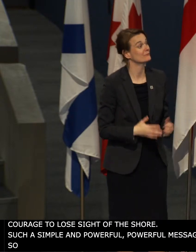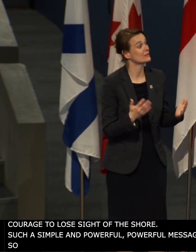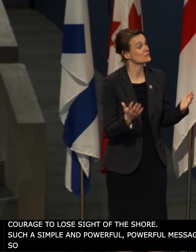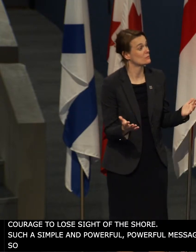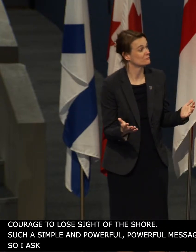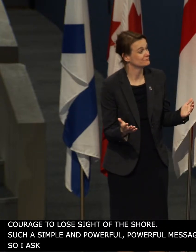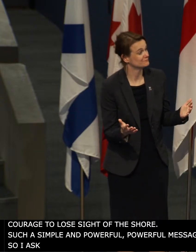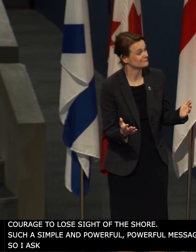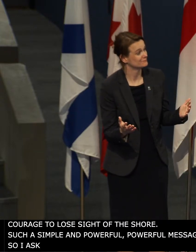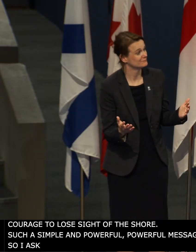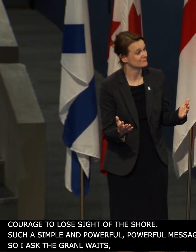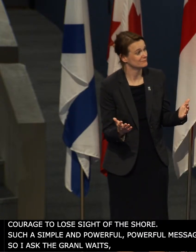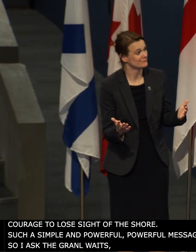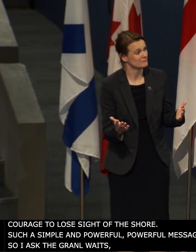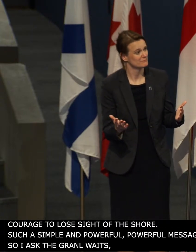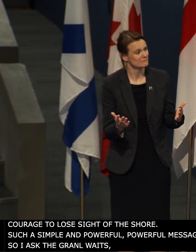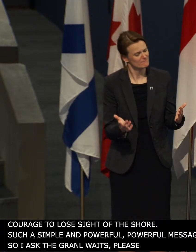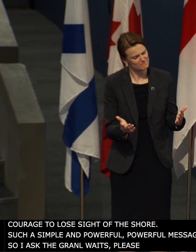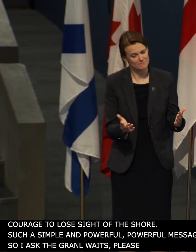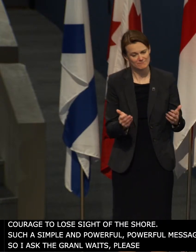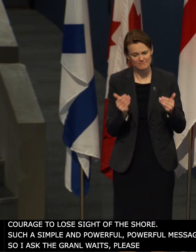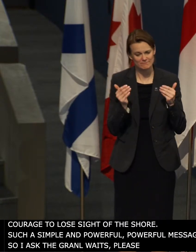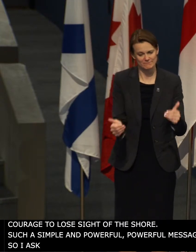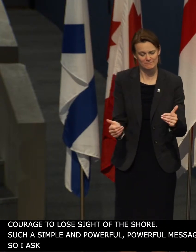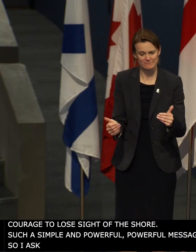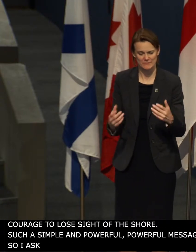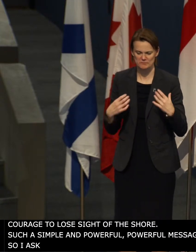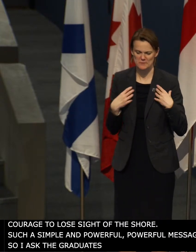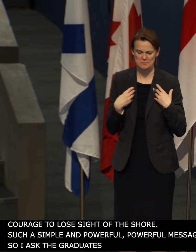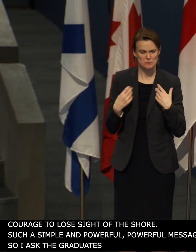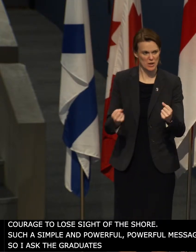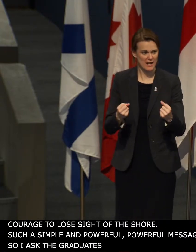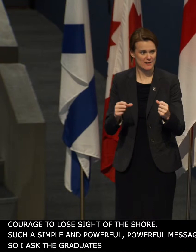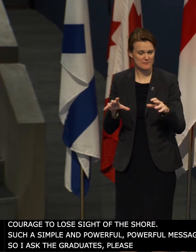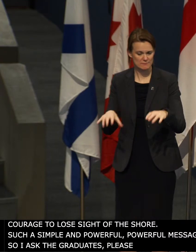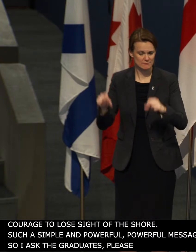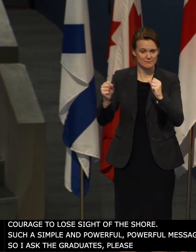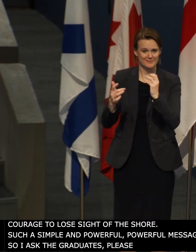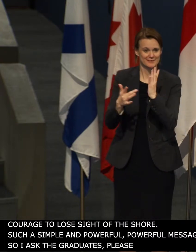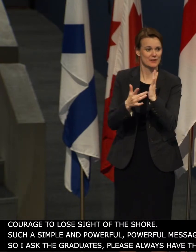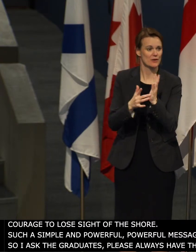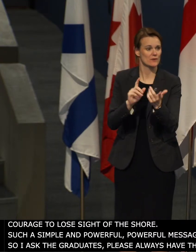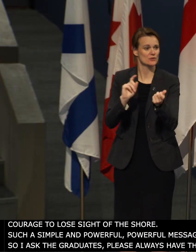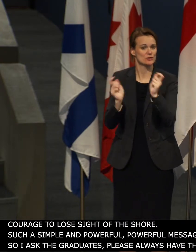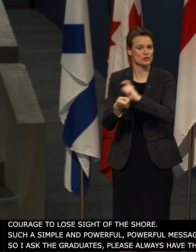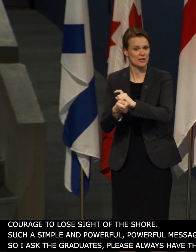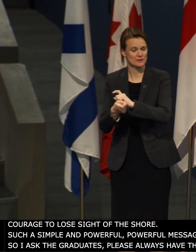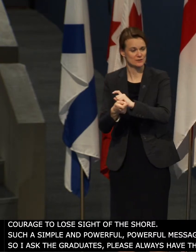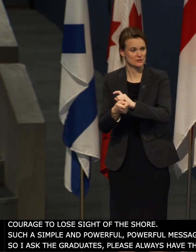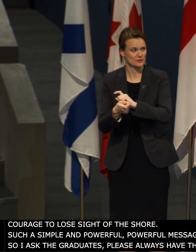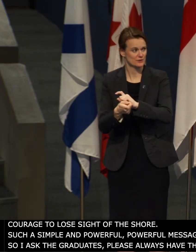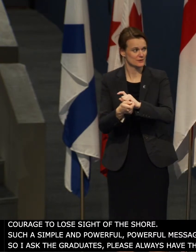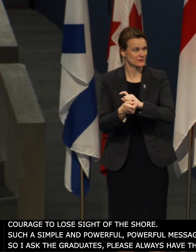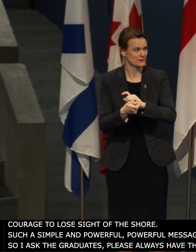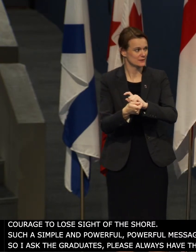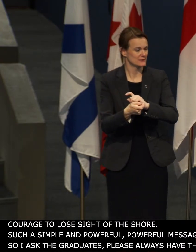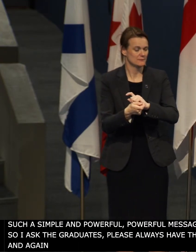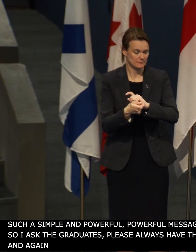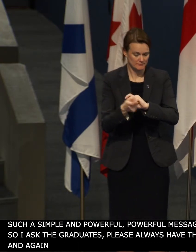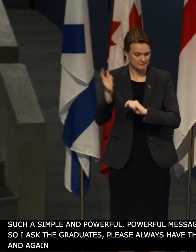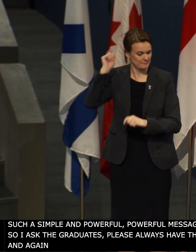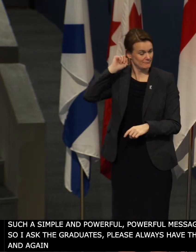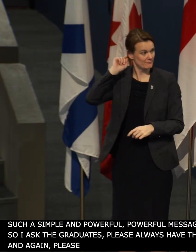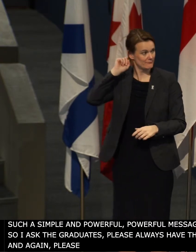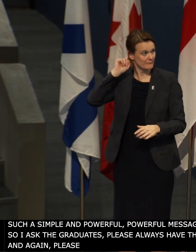please always have the courage to embrace technological change. And again, please do